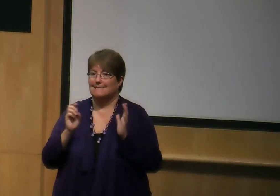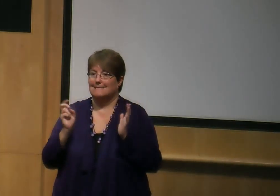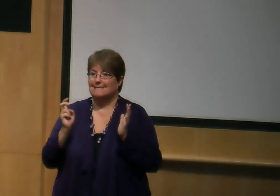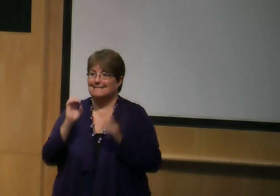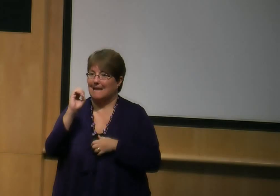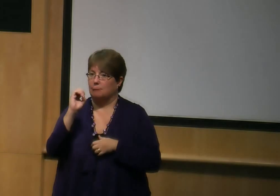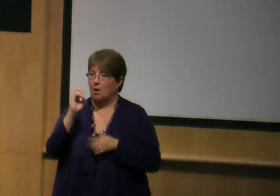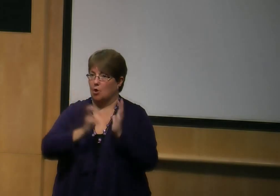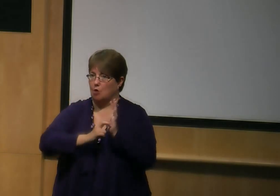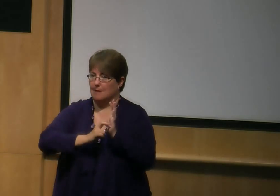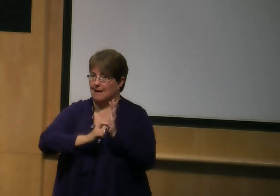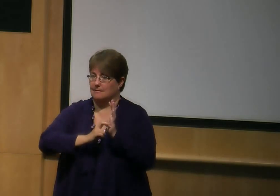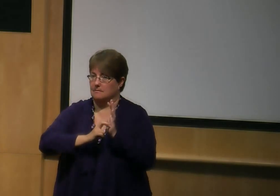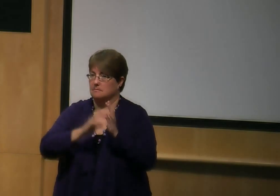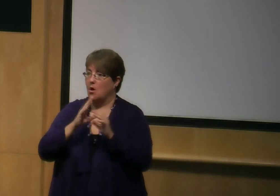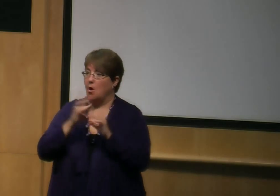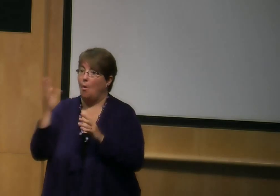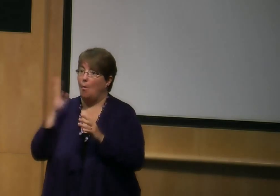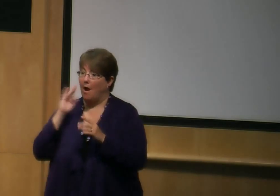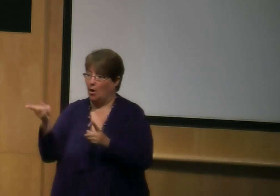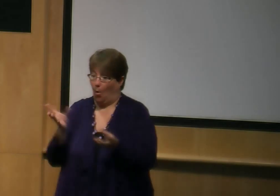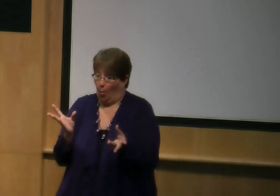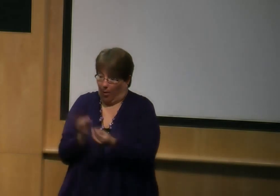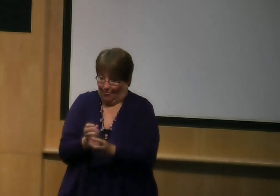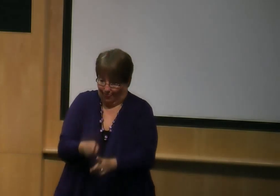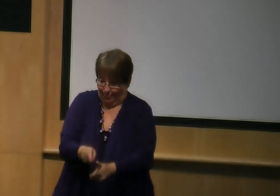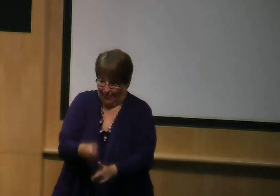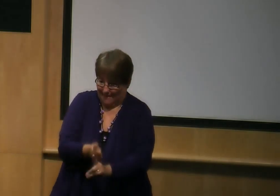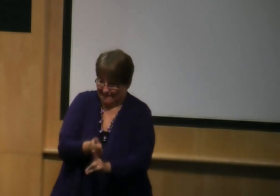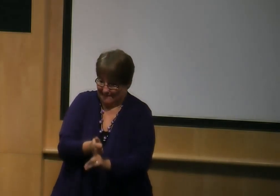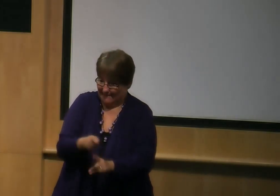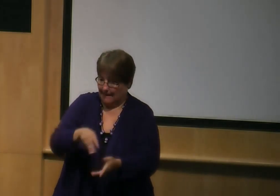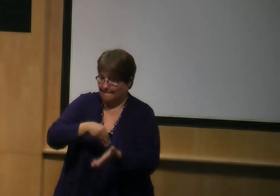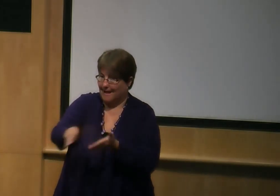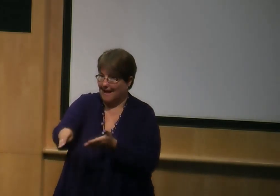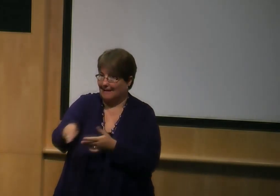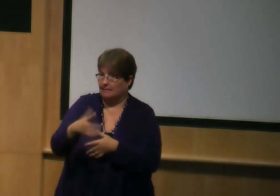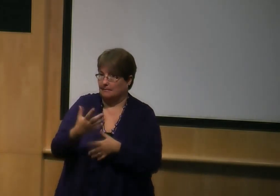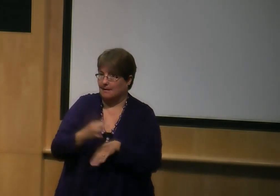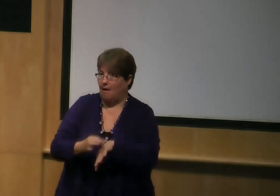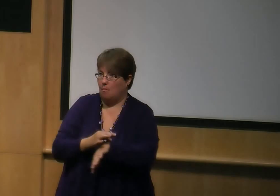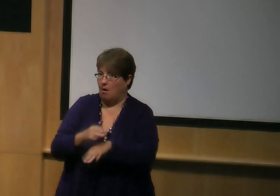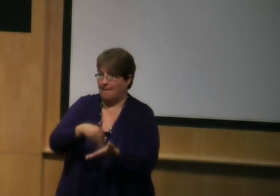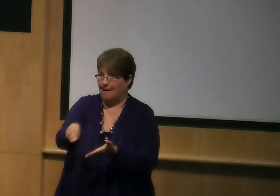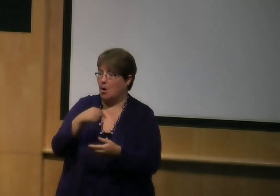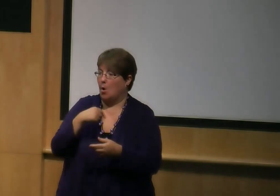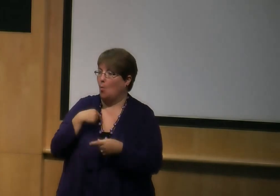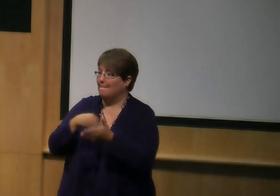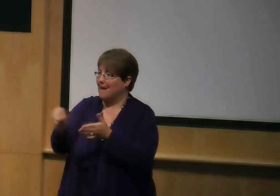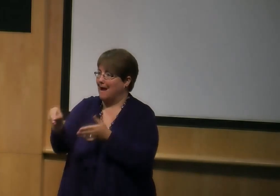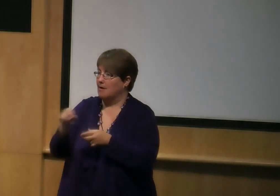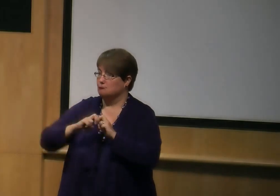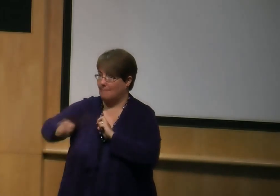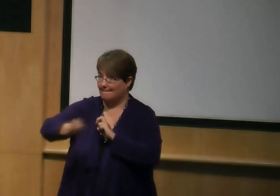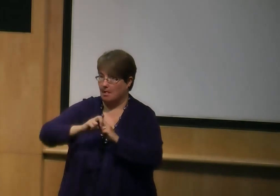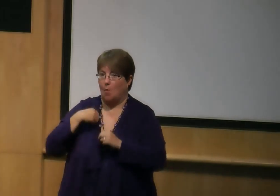they're paid them to start from a 0 hour contract and they get paid for the time spent with the mentee. We also